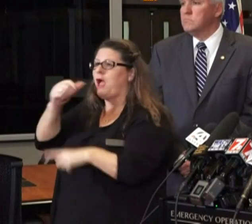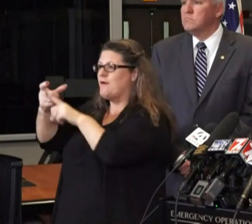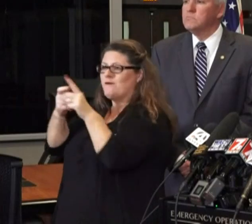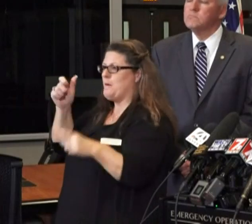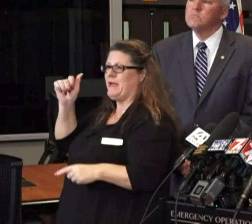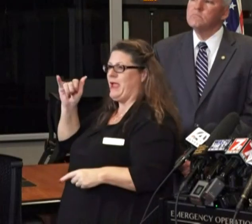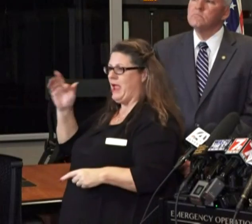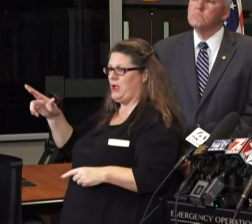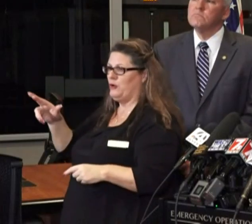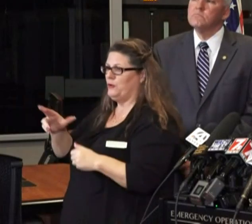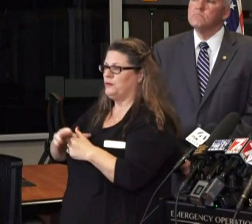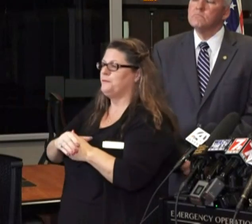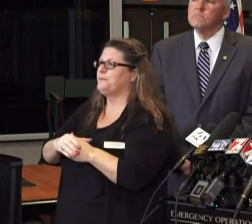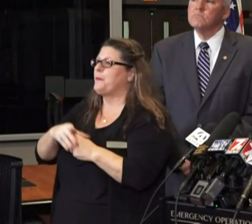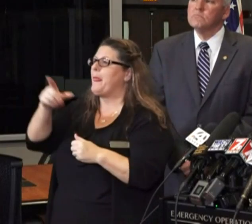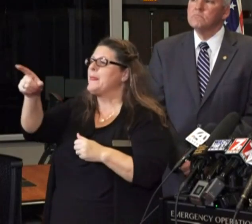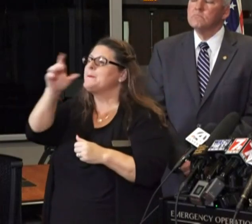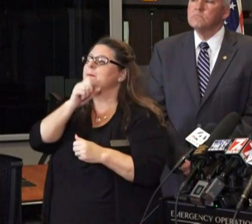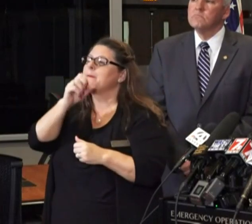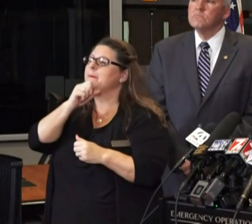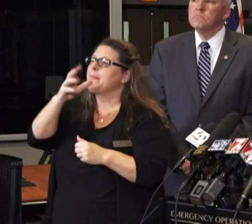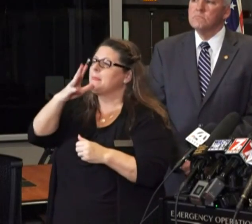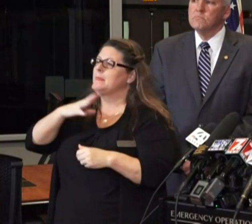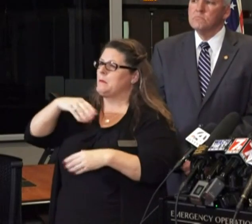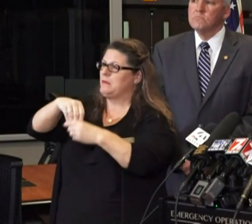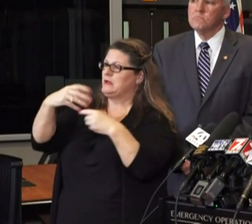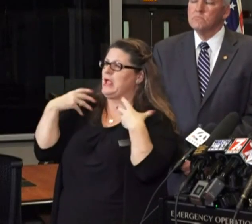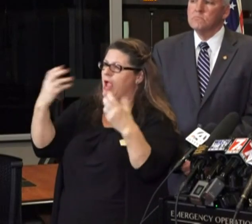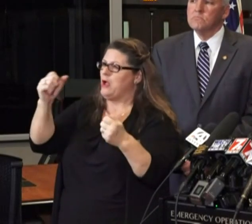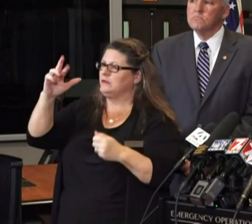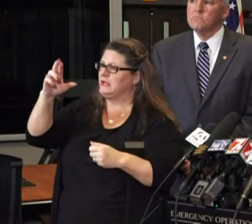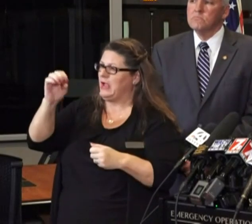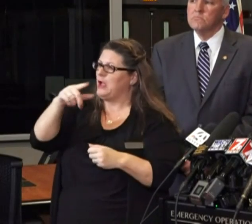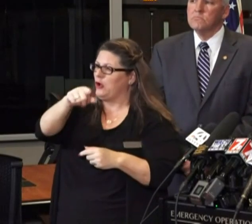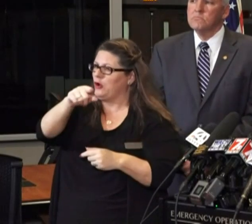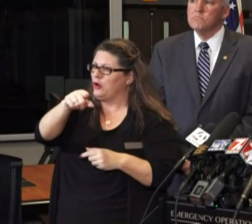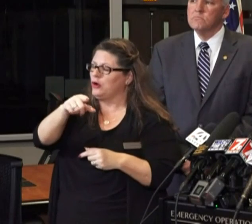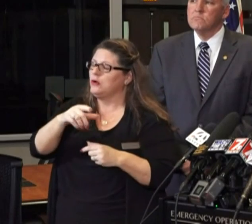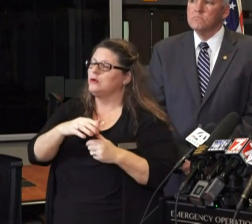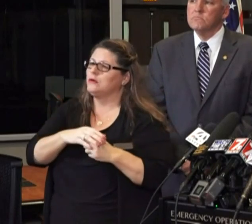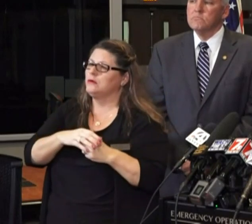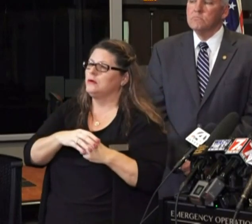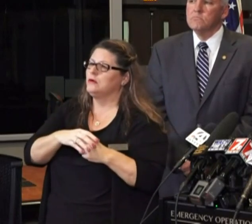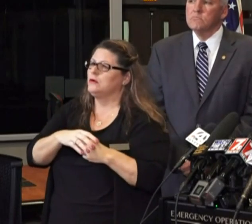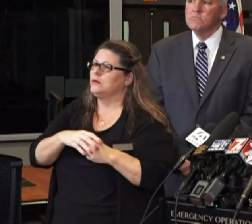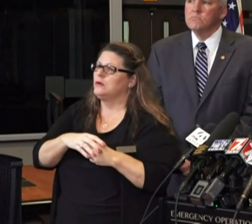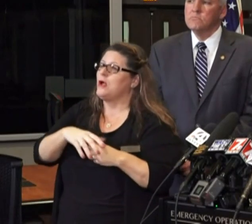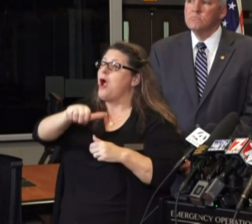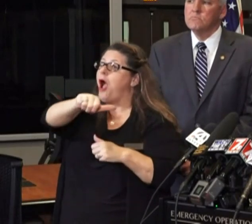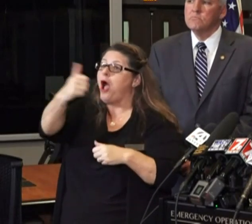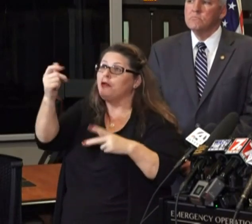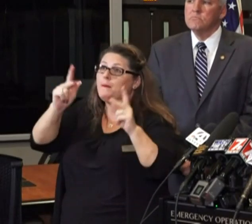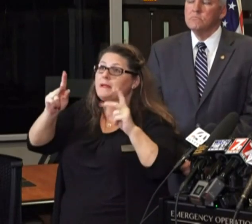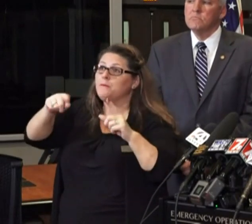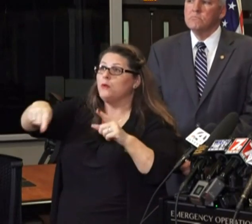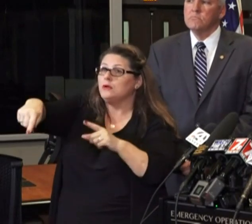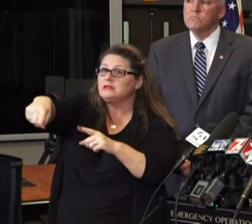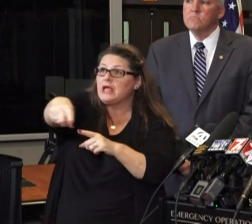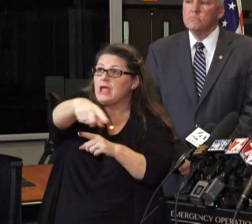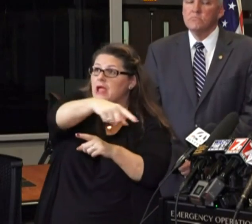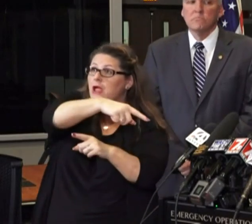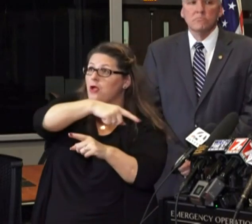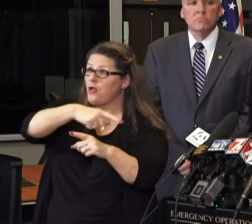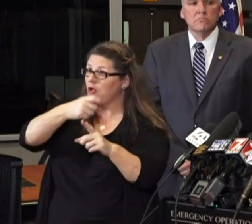while getting tested for different things, have other people who were there been exposed to this? Were they